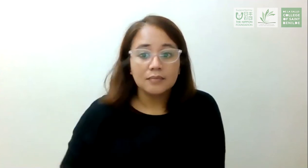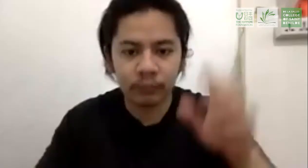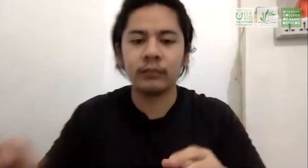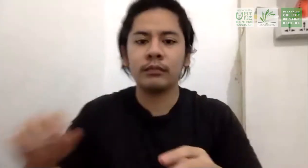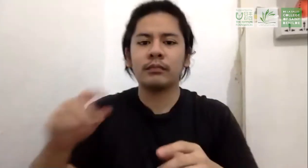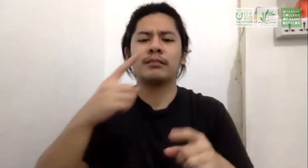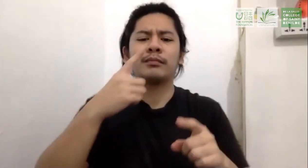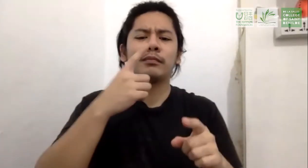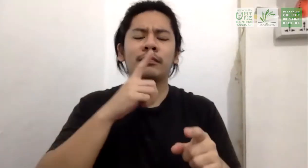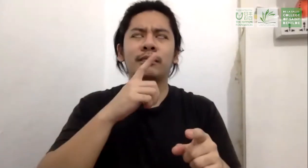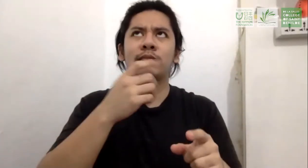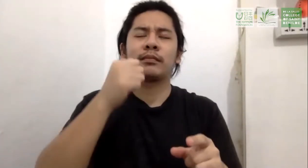Yes.